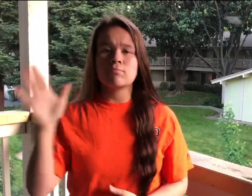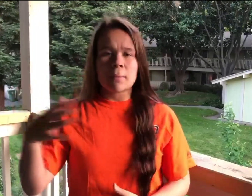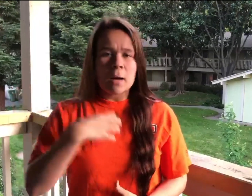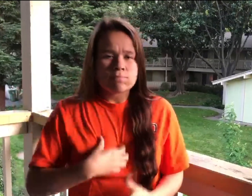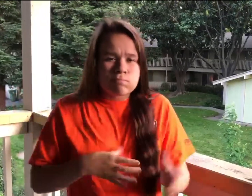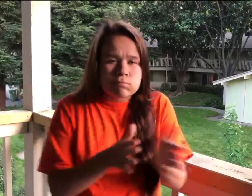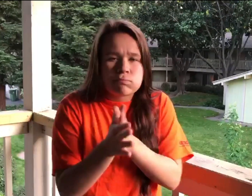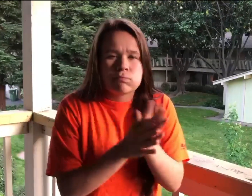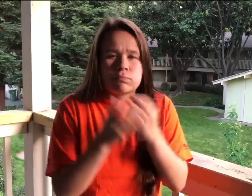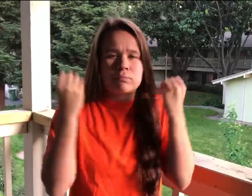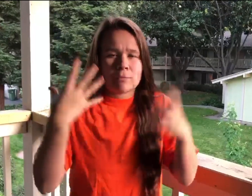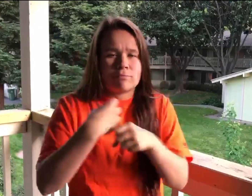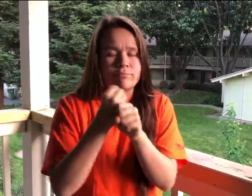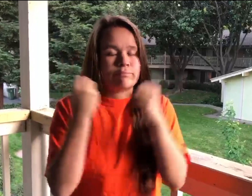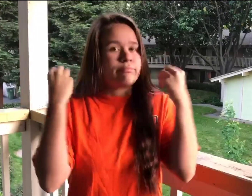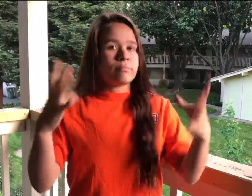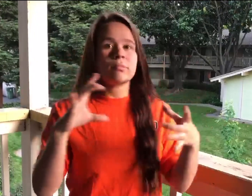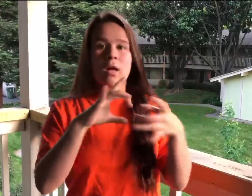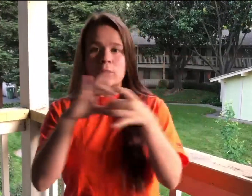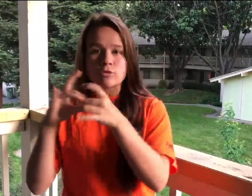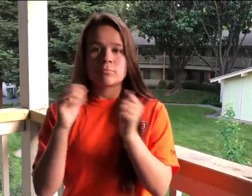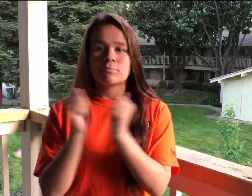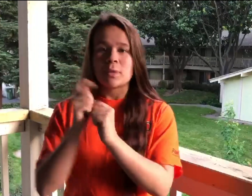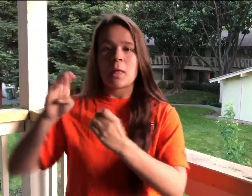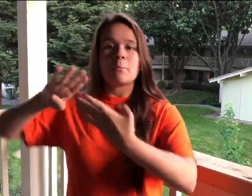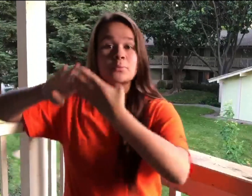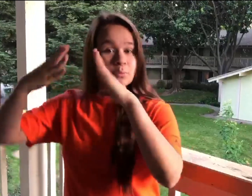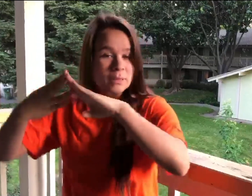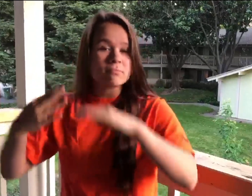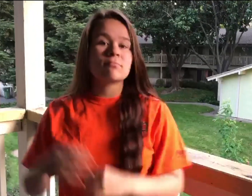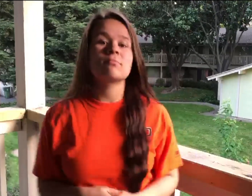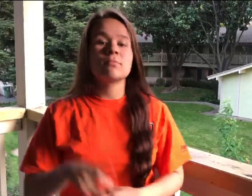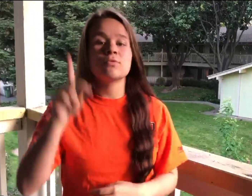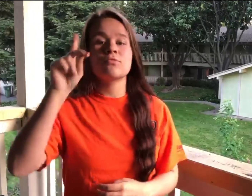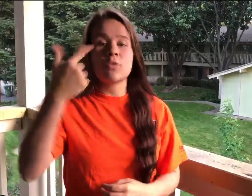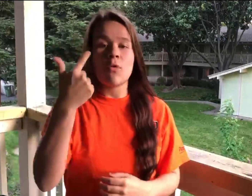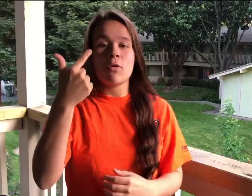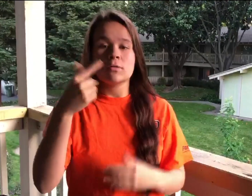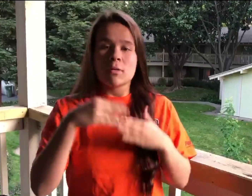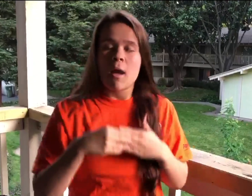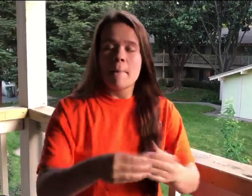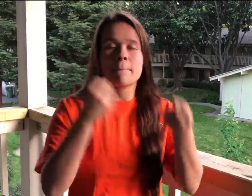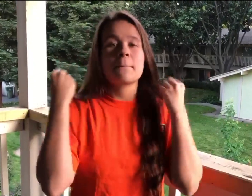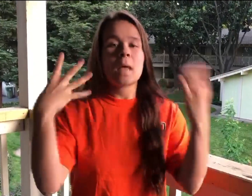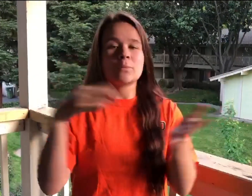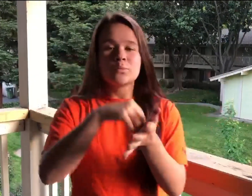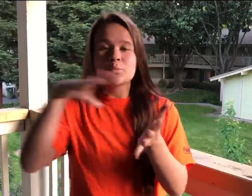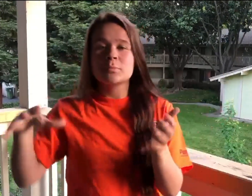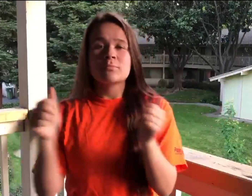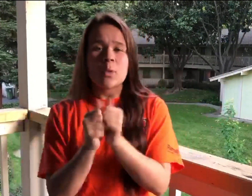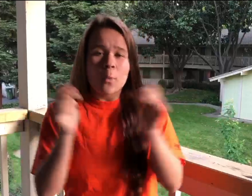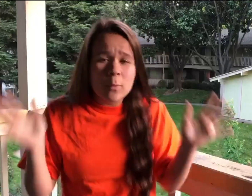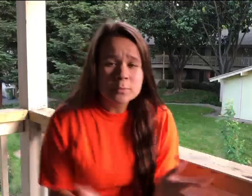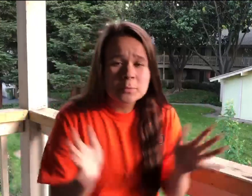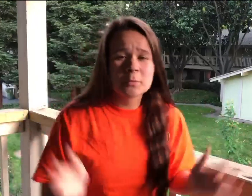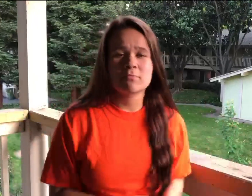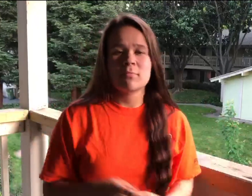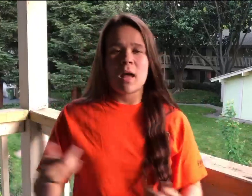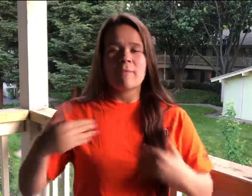and students. His passion to motivate them to relate to the community. He has guided many students by encouraging